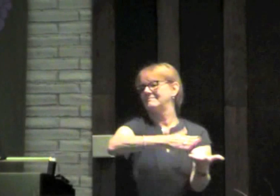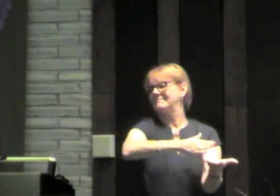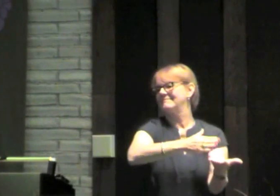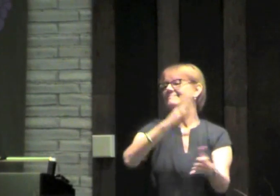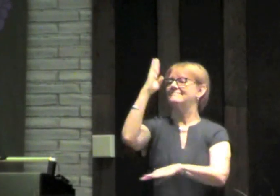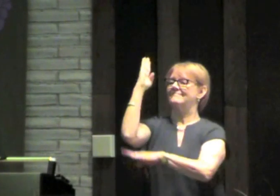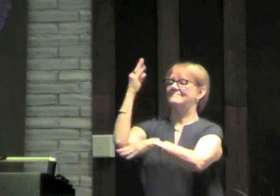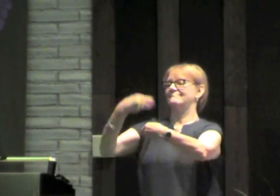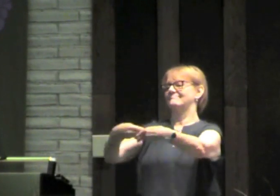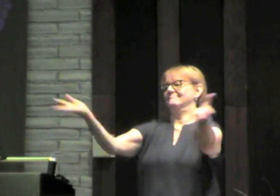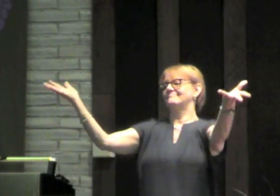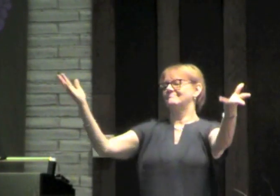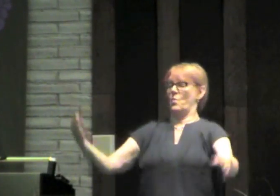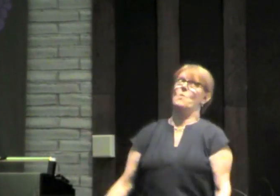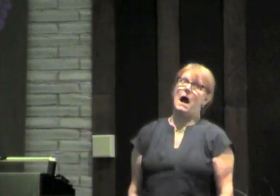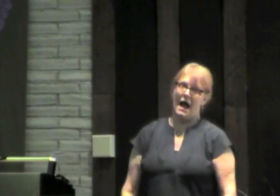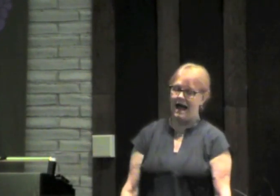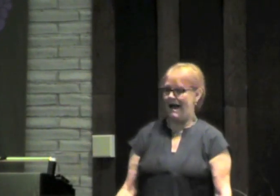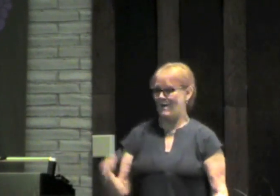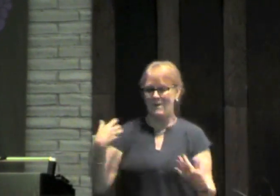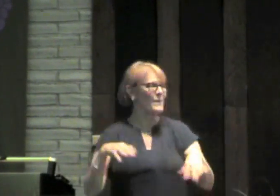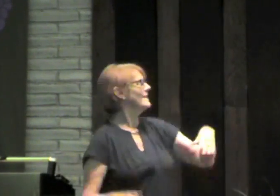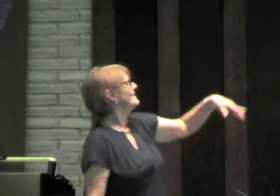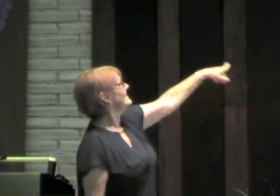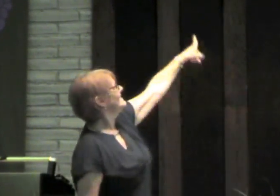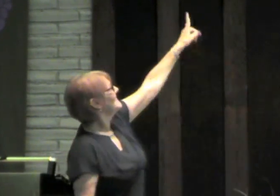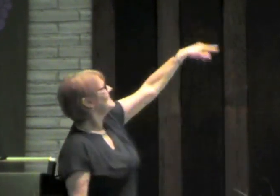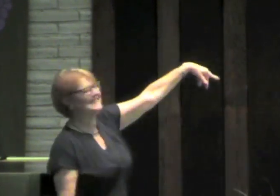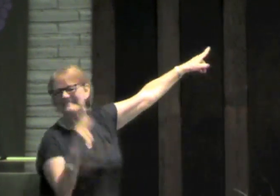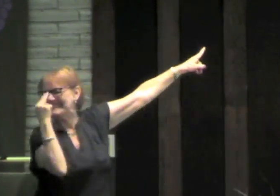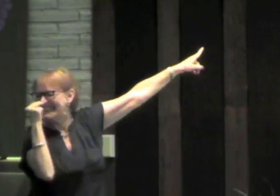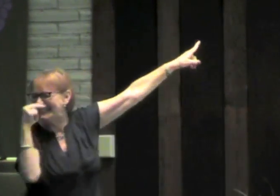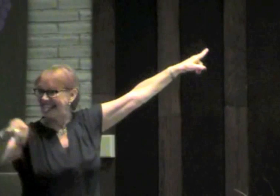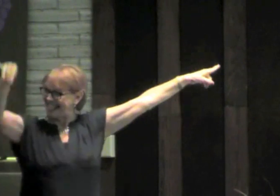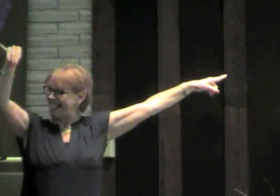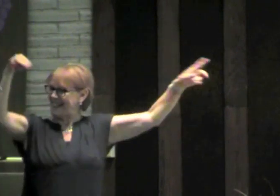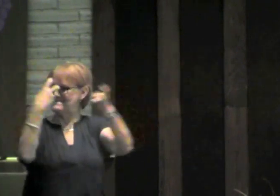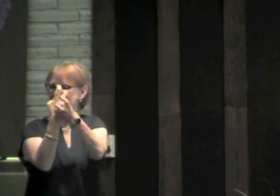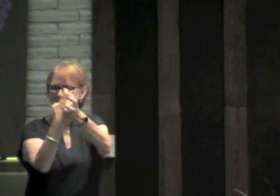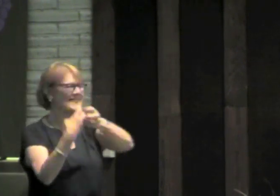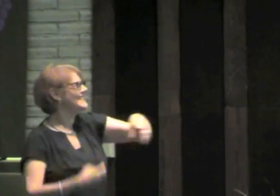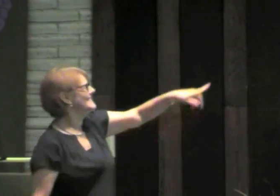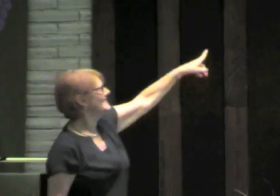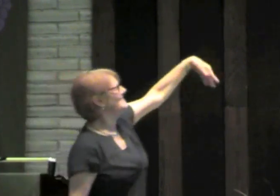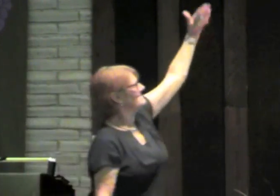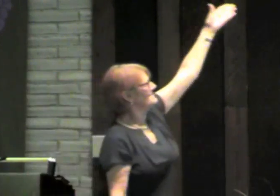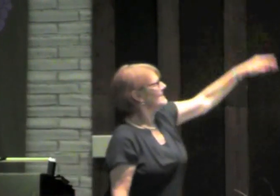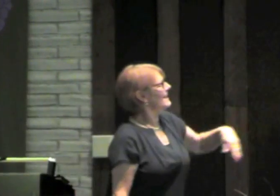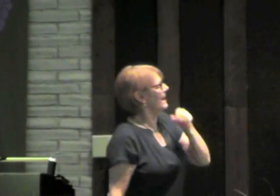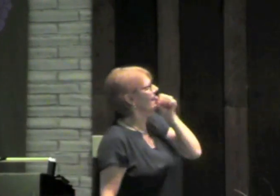caught that morning and cooked for lunch. So they were incredibly fresh and delicious. And there you can see one of the